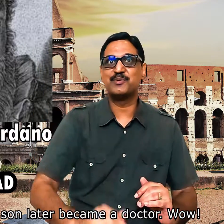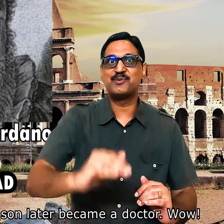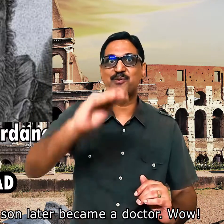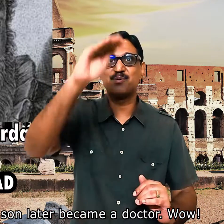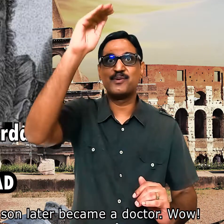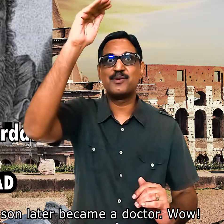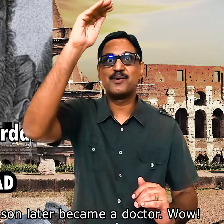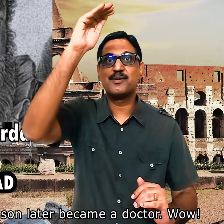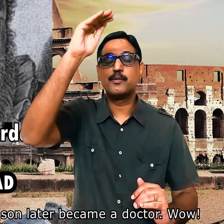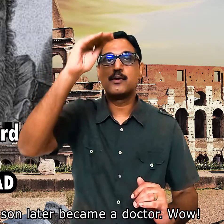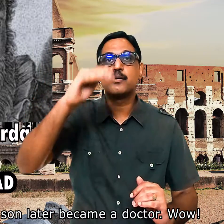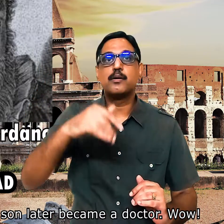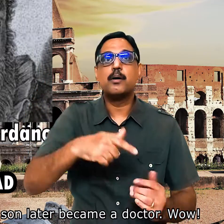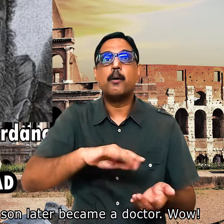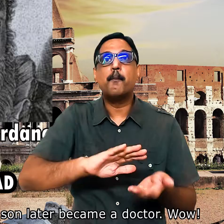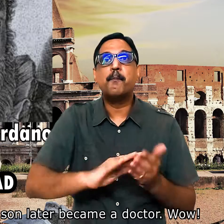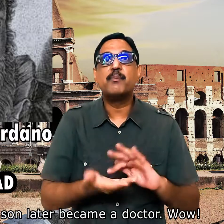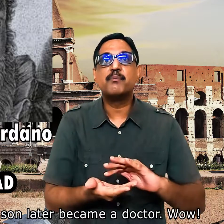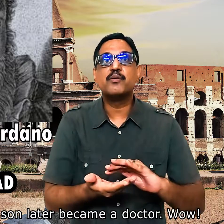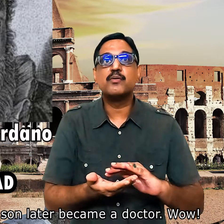His deaf son later became a doctor.